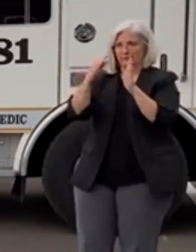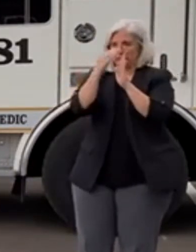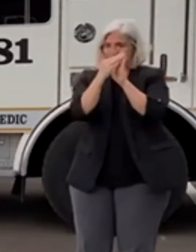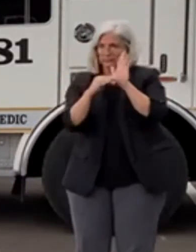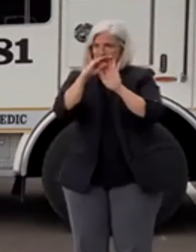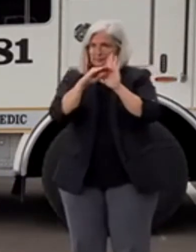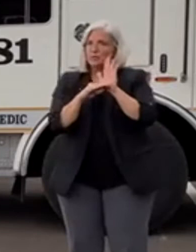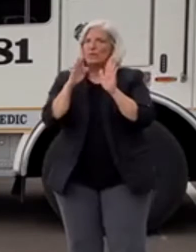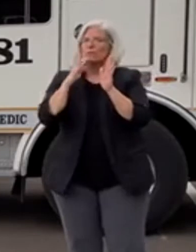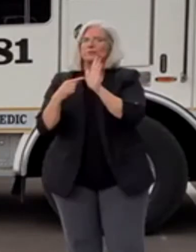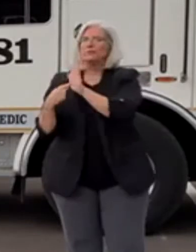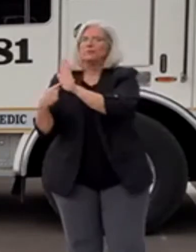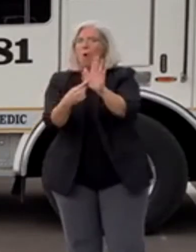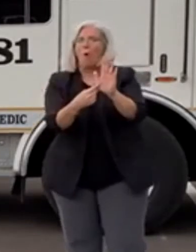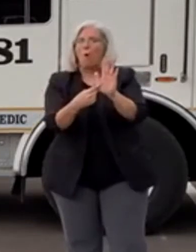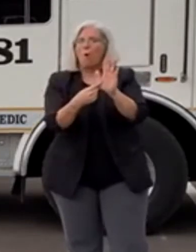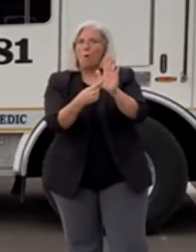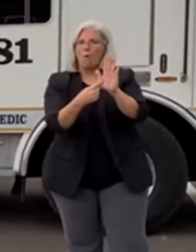is